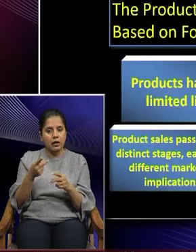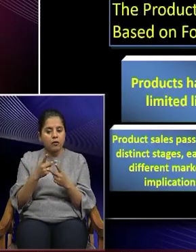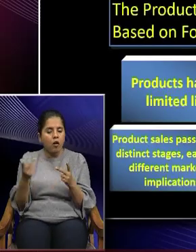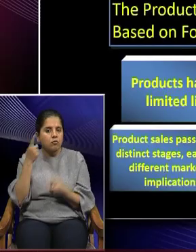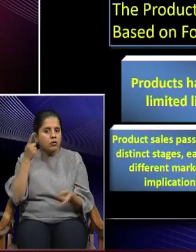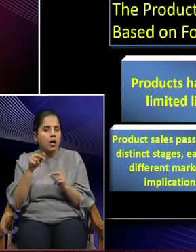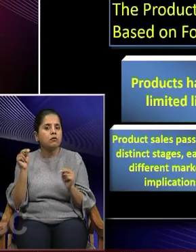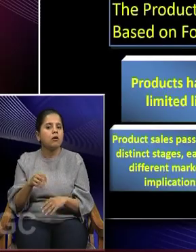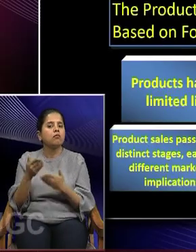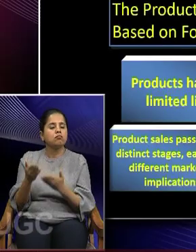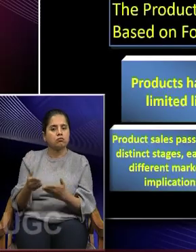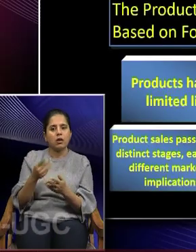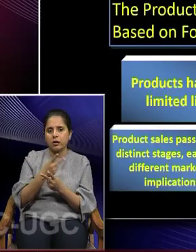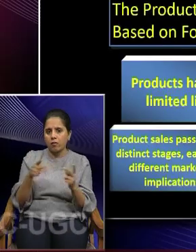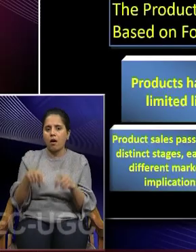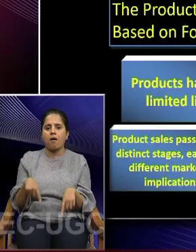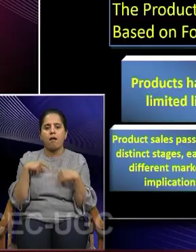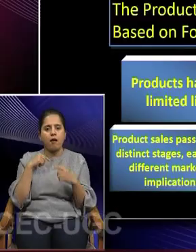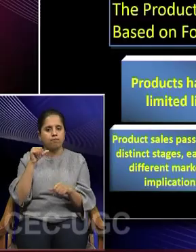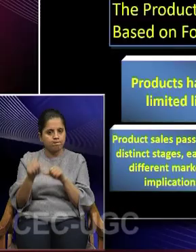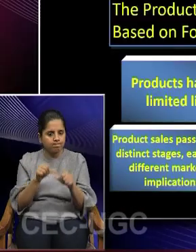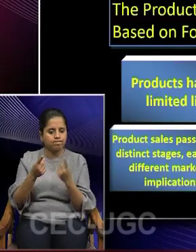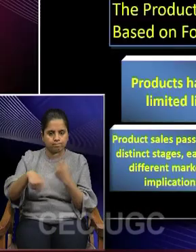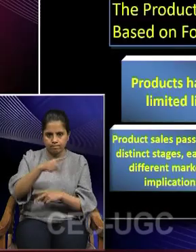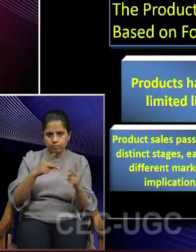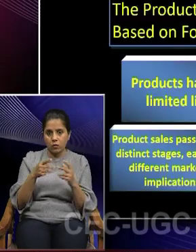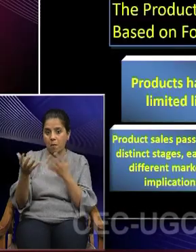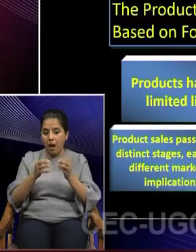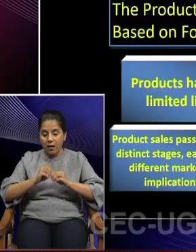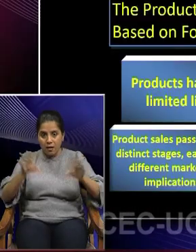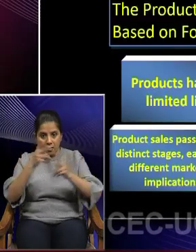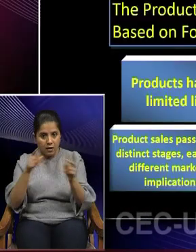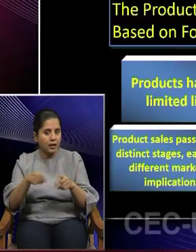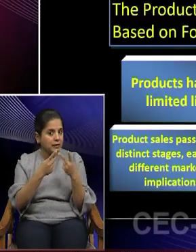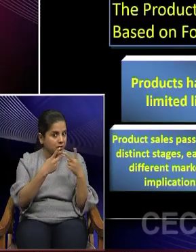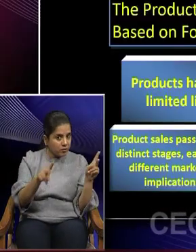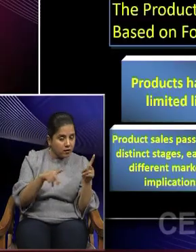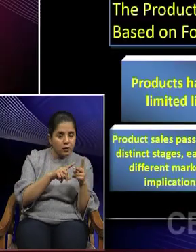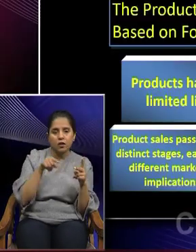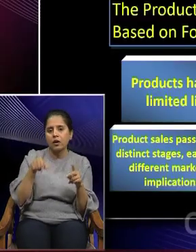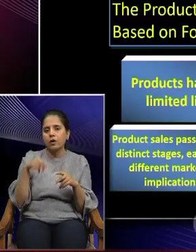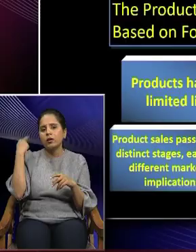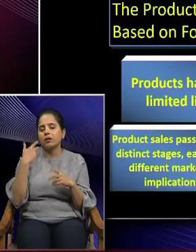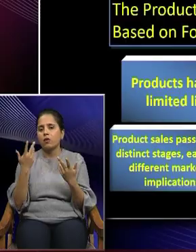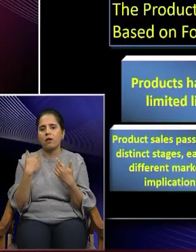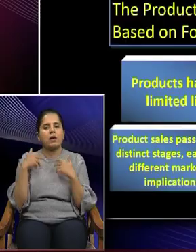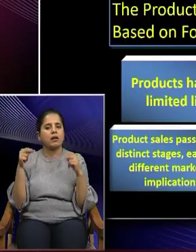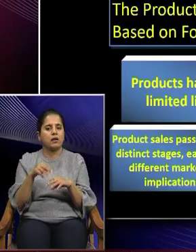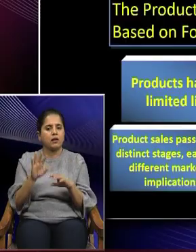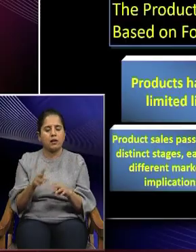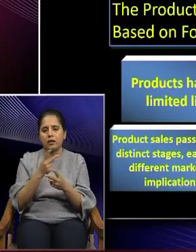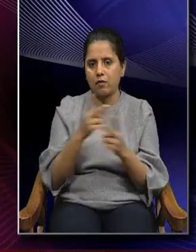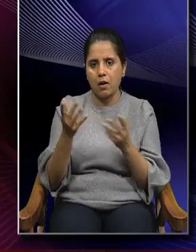strategies at different life cycle stages. So, marketing implications are different, that is why we require